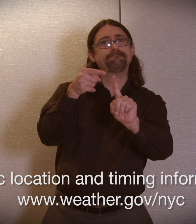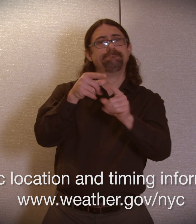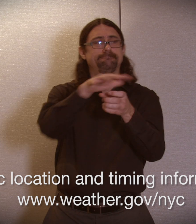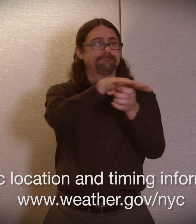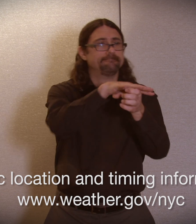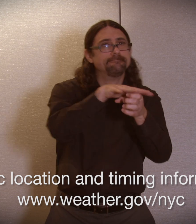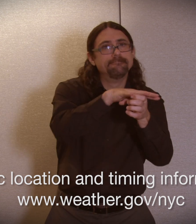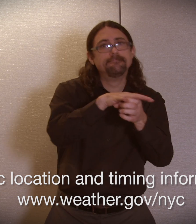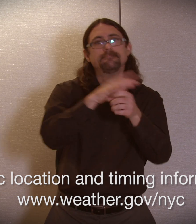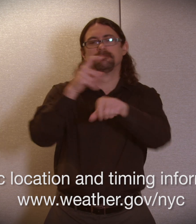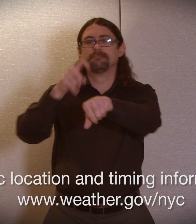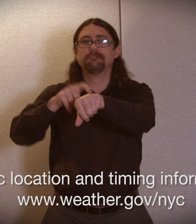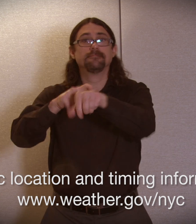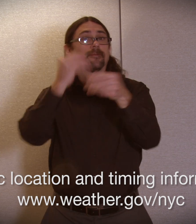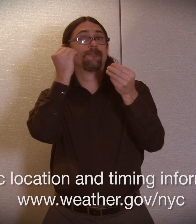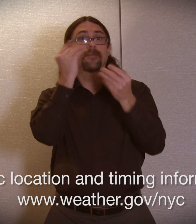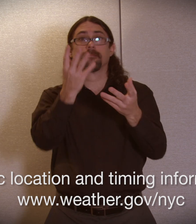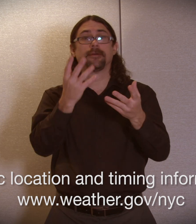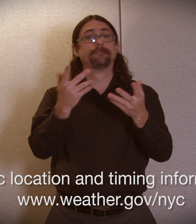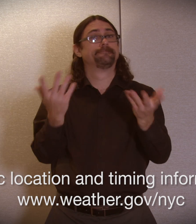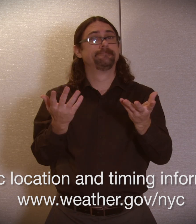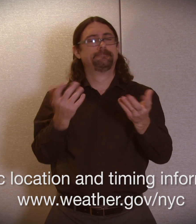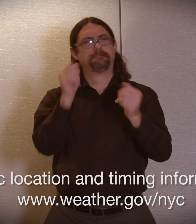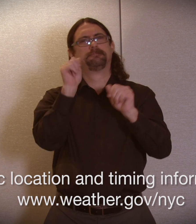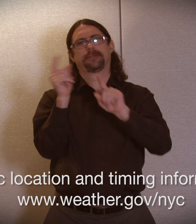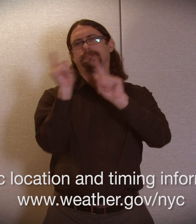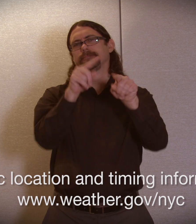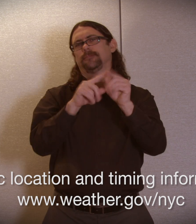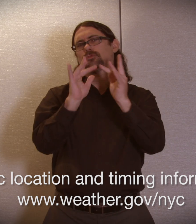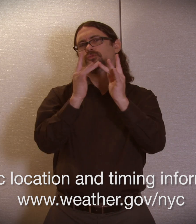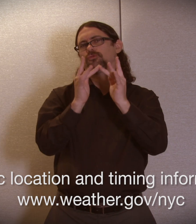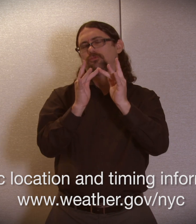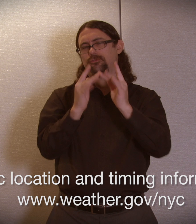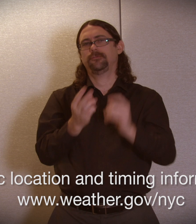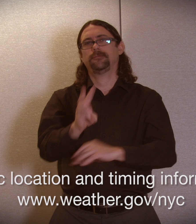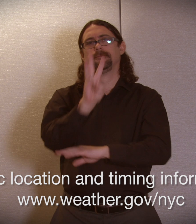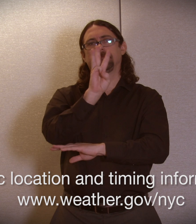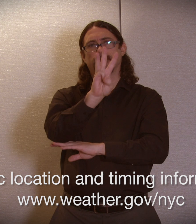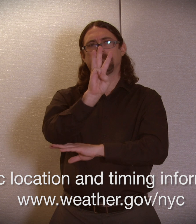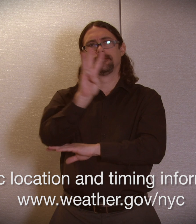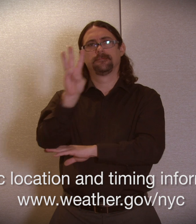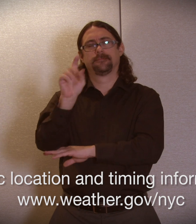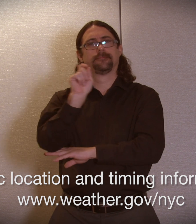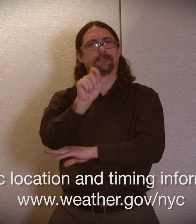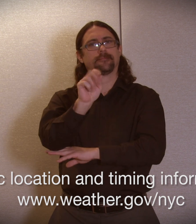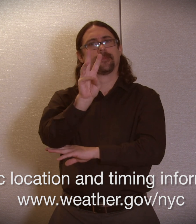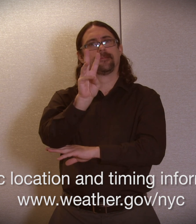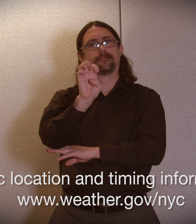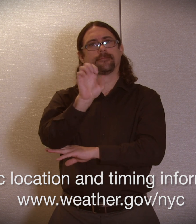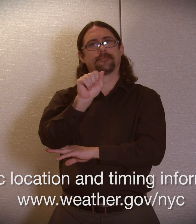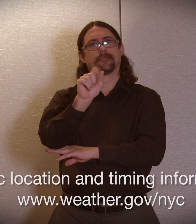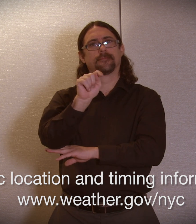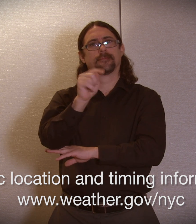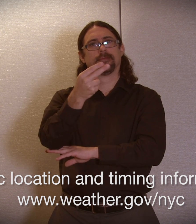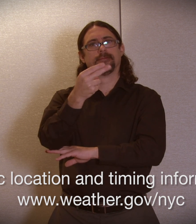For specific location and timing information, visit www